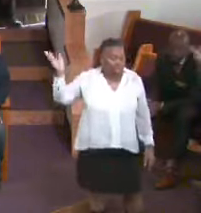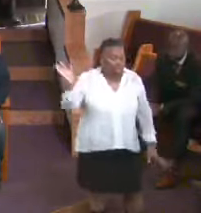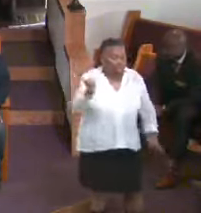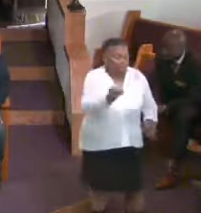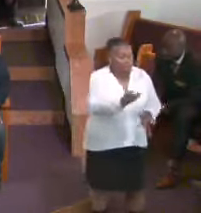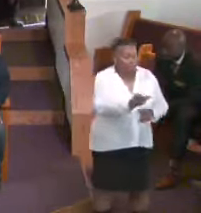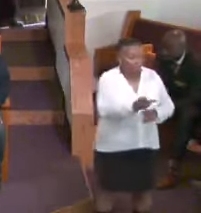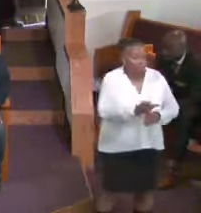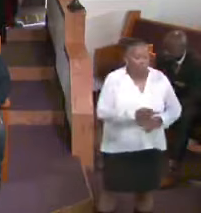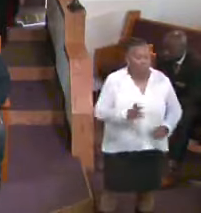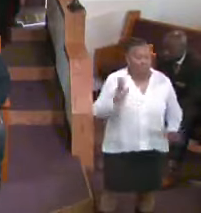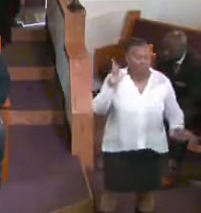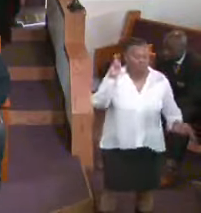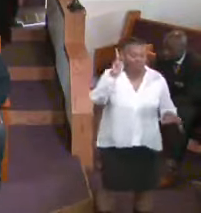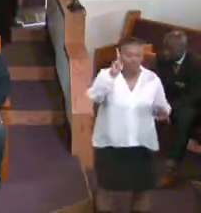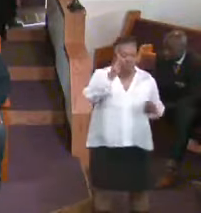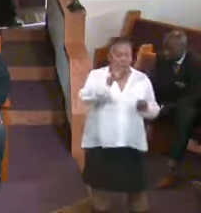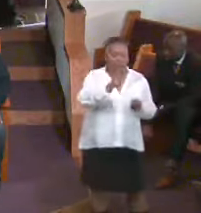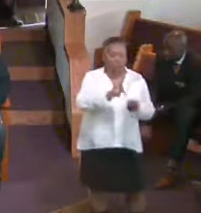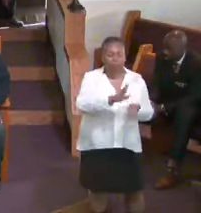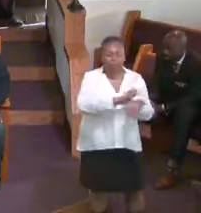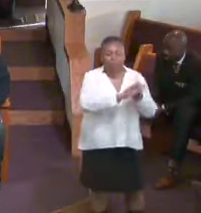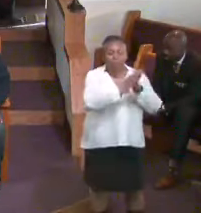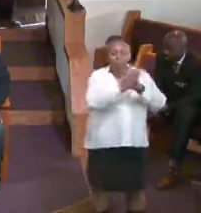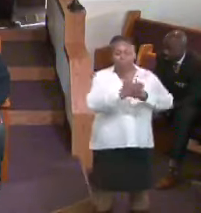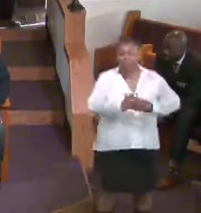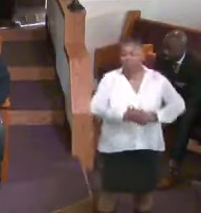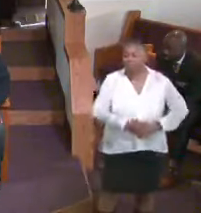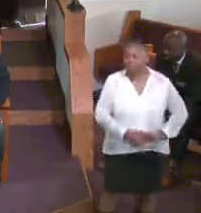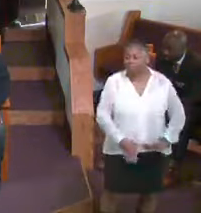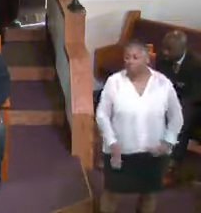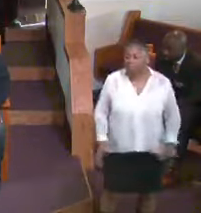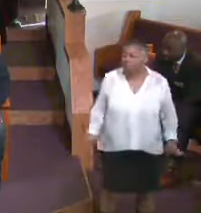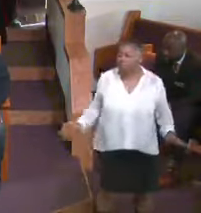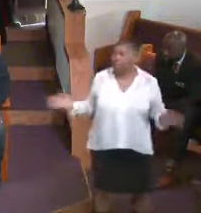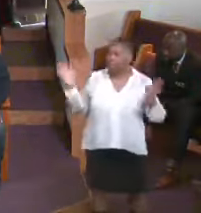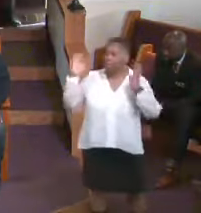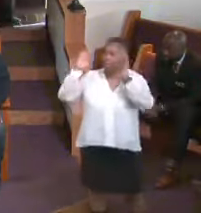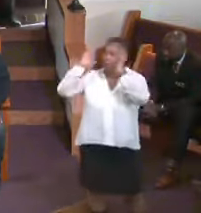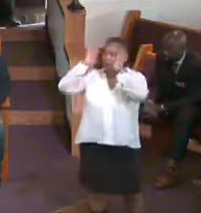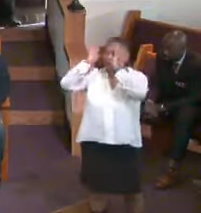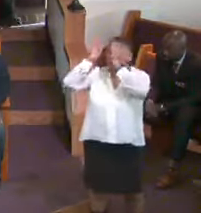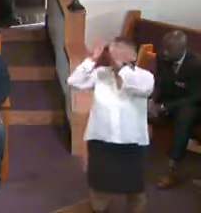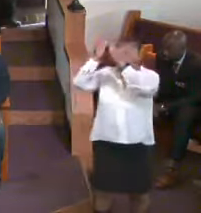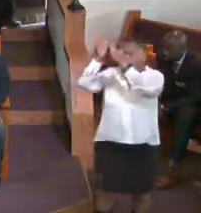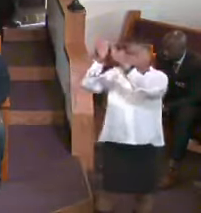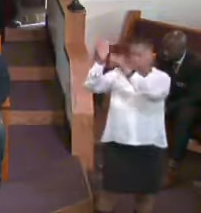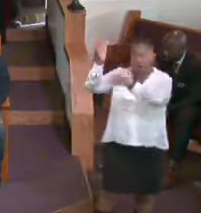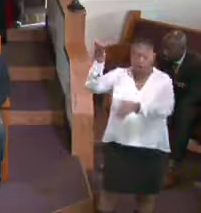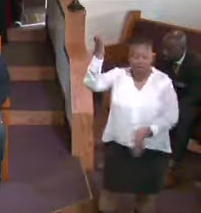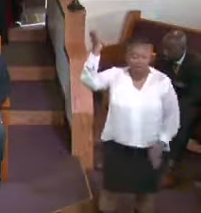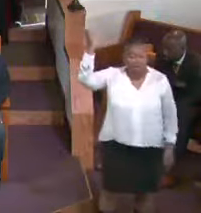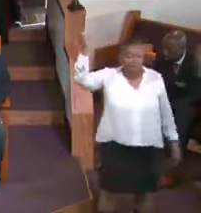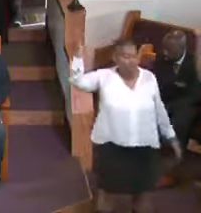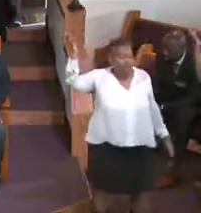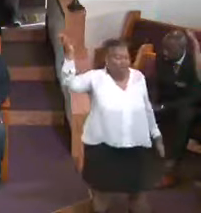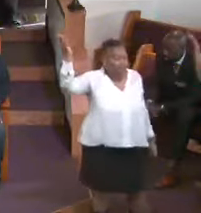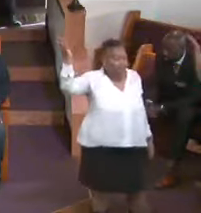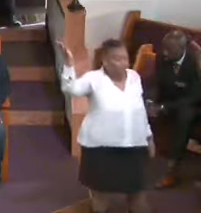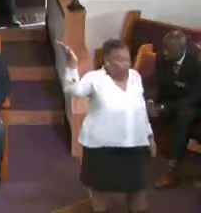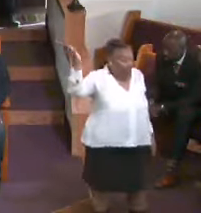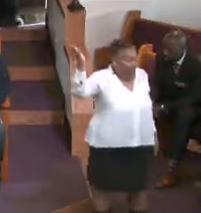him. He'll keep you in perfect peace. If you keep your mind on